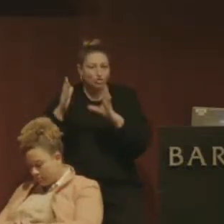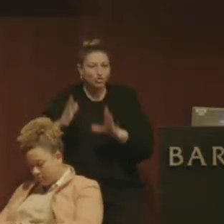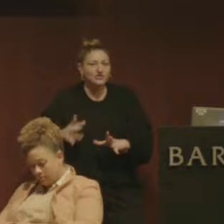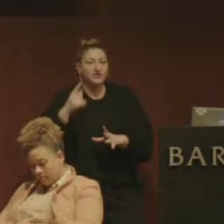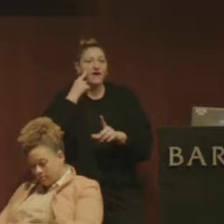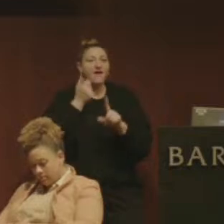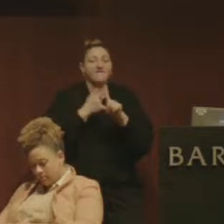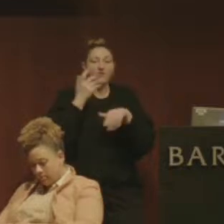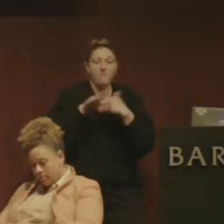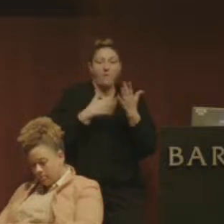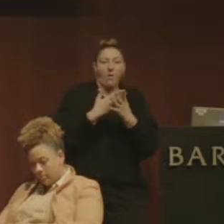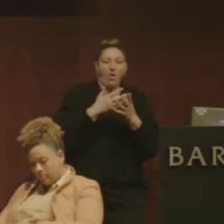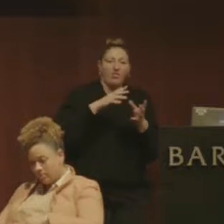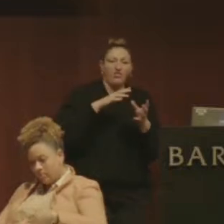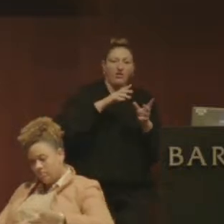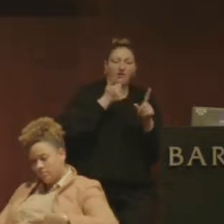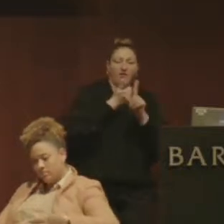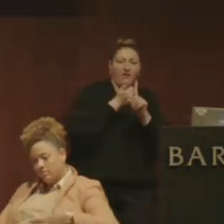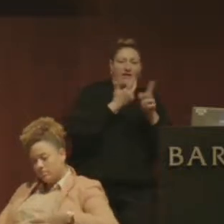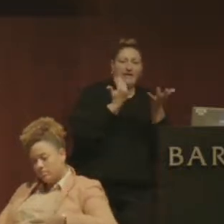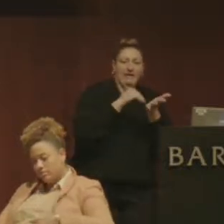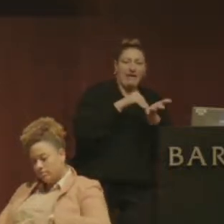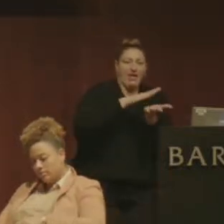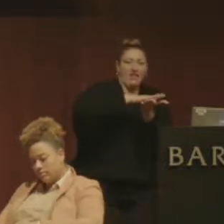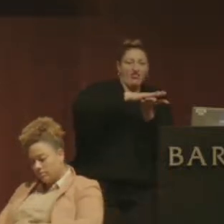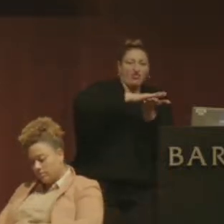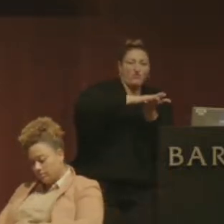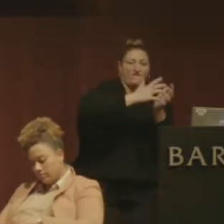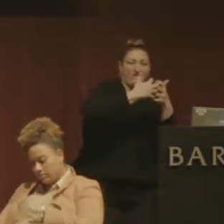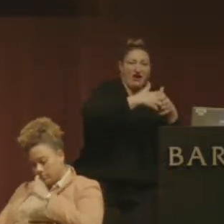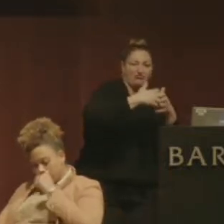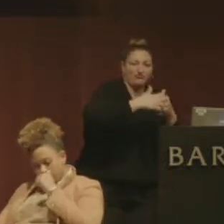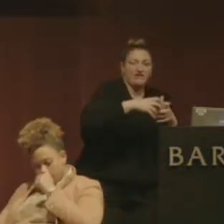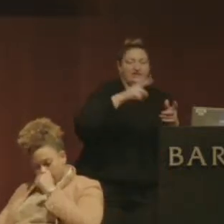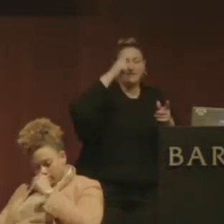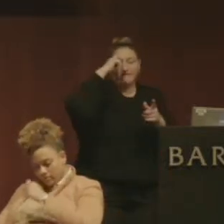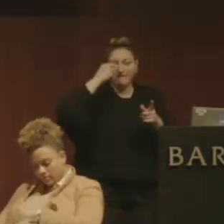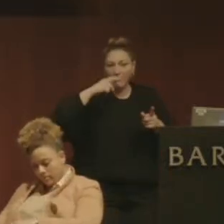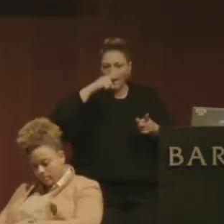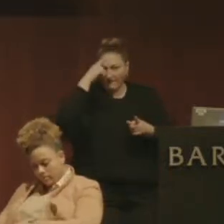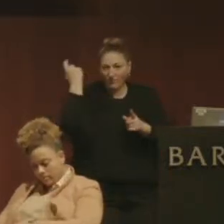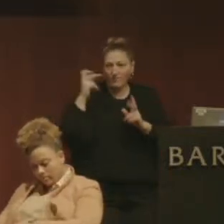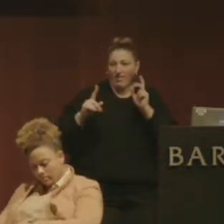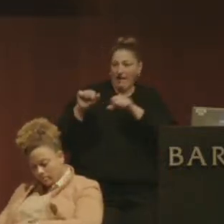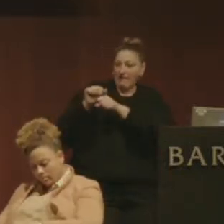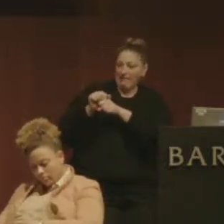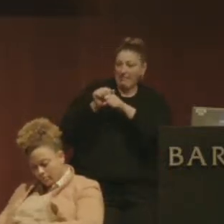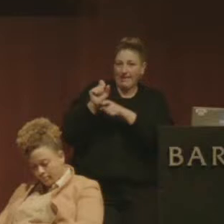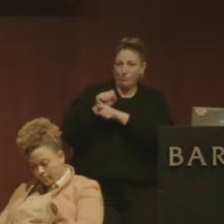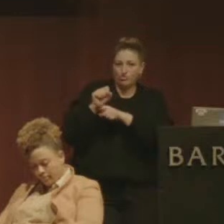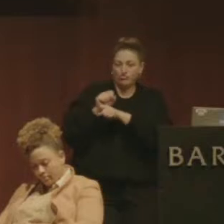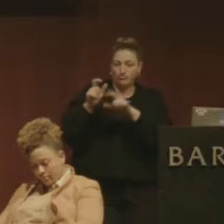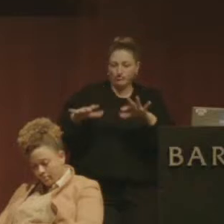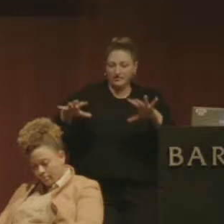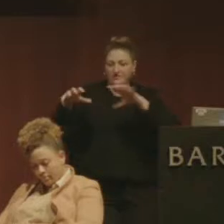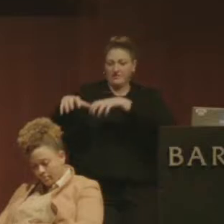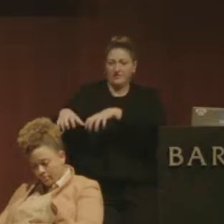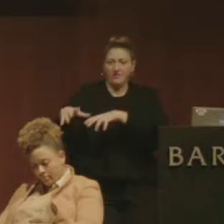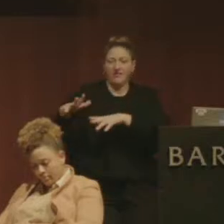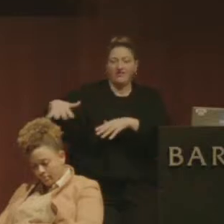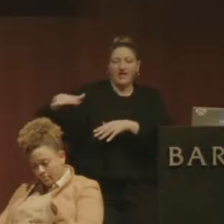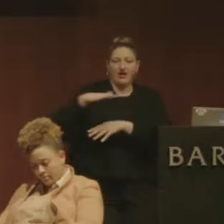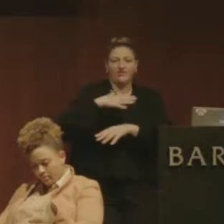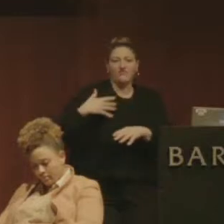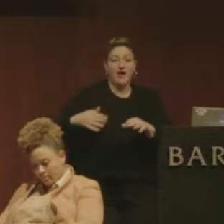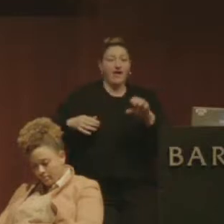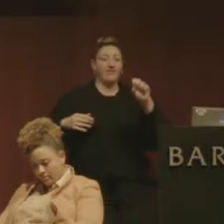for those who worked in the mansions in the upper city. A section of the Gamboa de Baixo neighborhood was built inside the ruins of the São Paulo